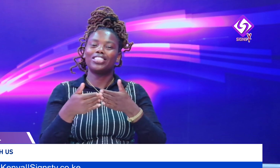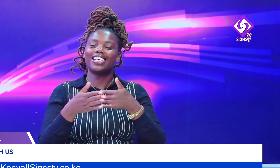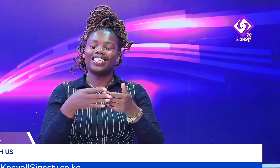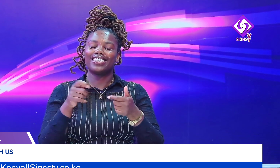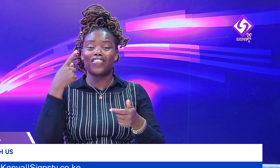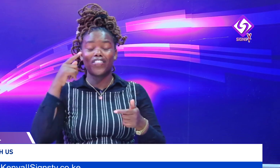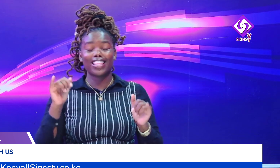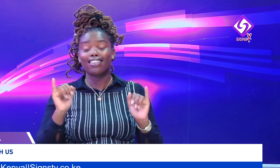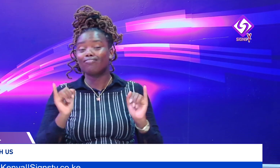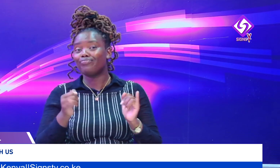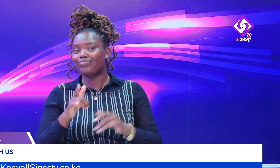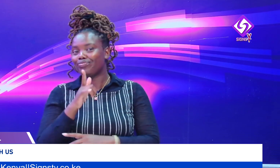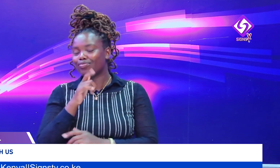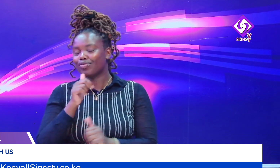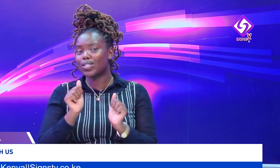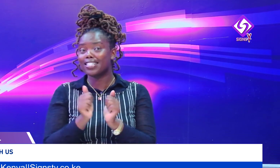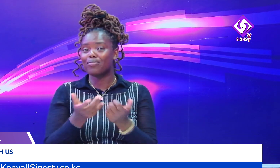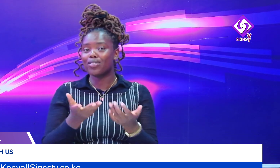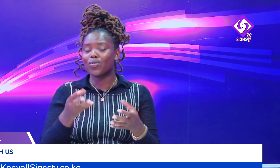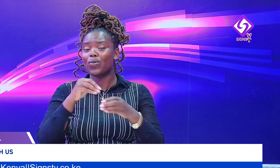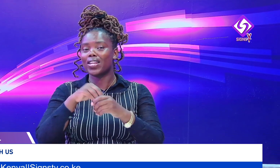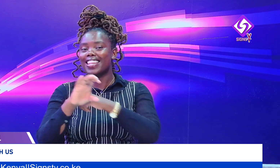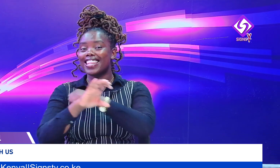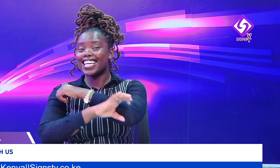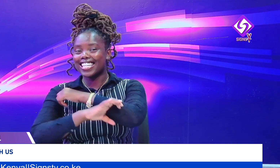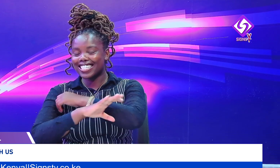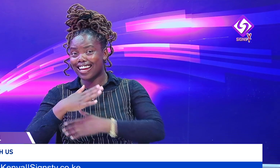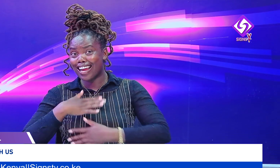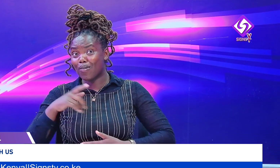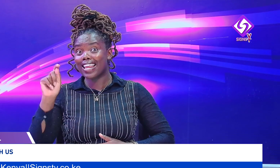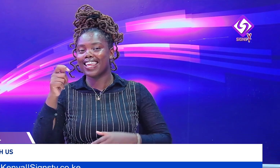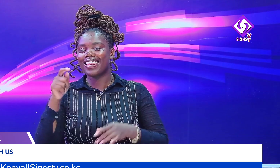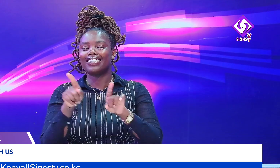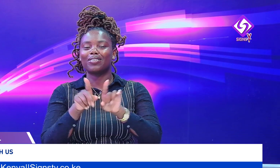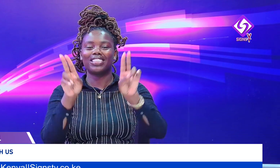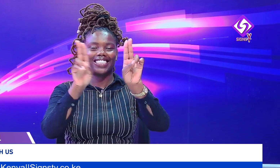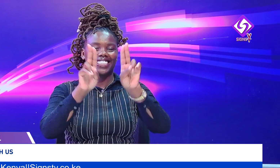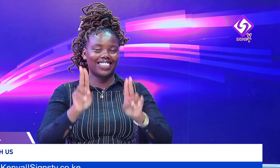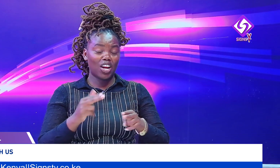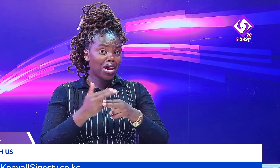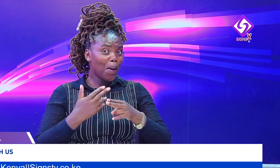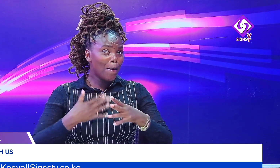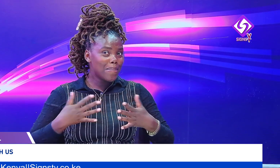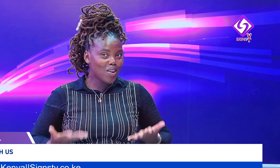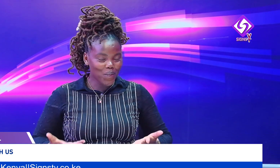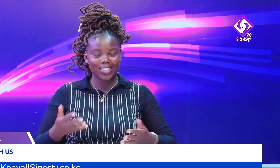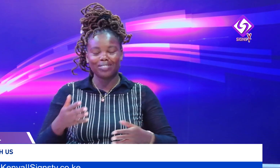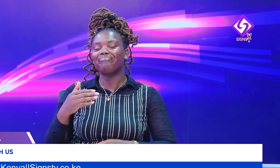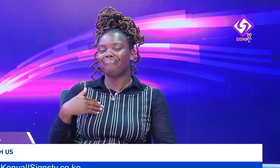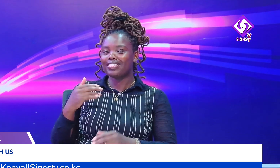viewers, welcome to Science TV for the lunchtime news to inform you what happened in our country and also international.